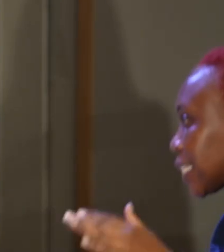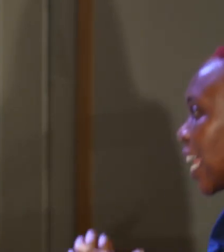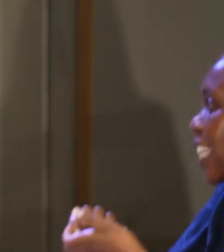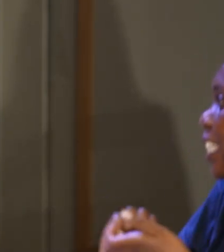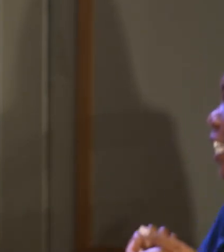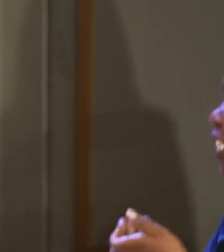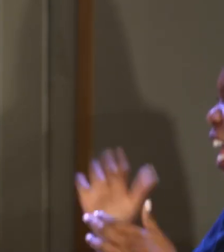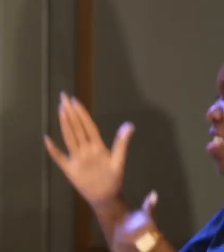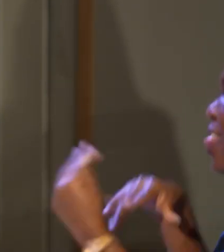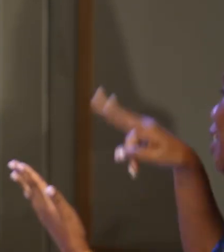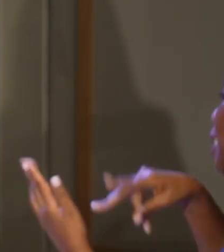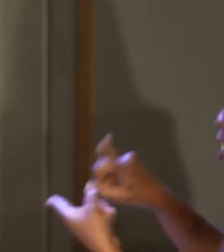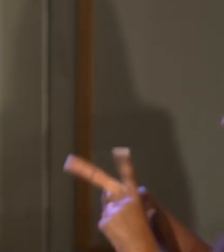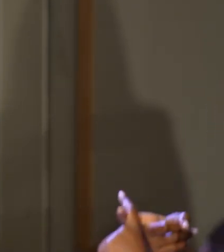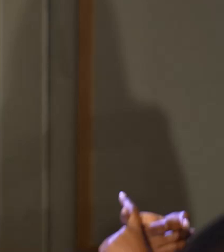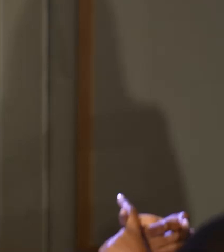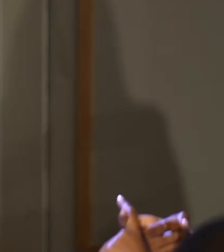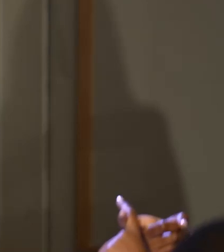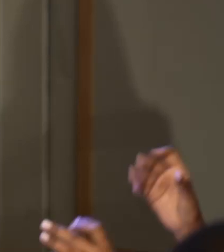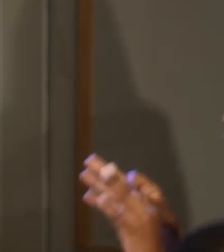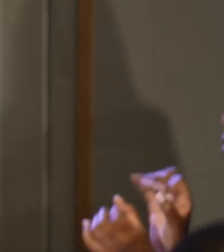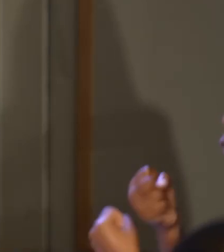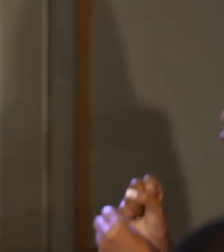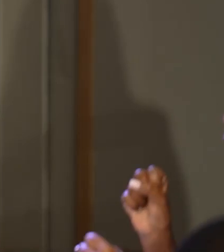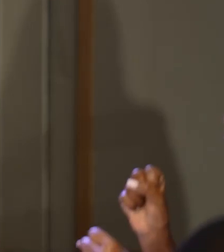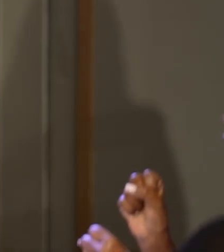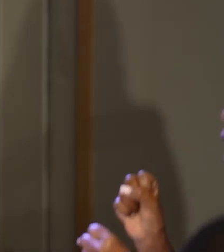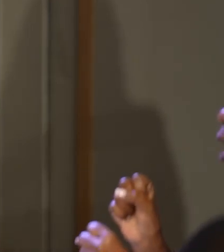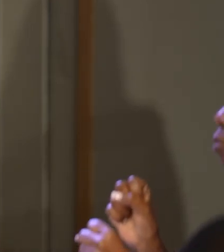reading the standard if we don't put it into a context of why